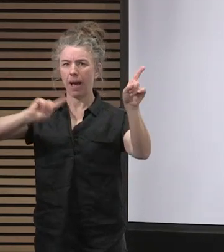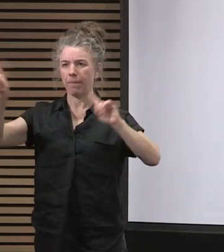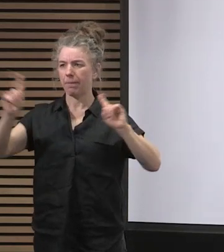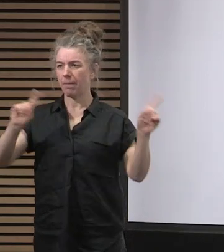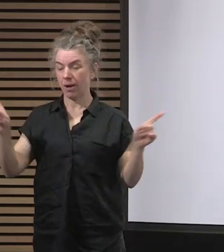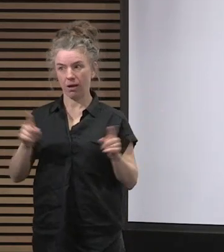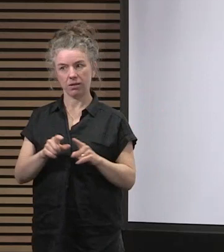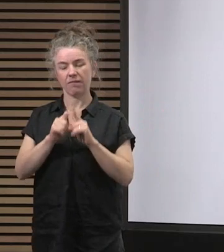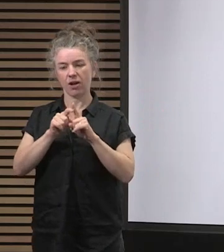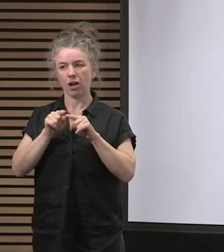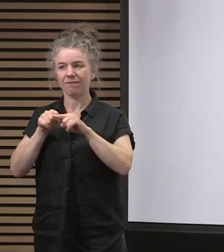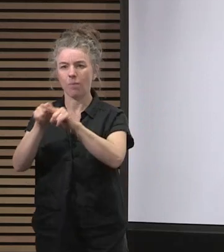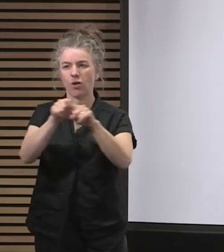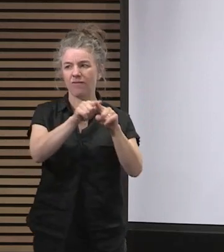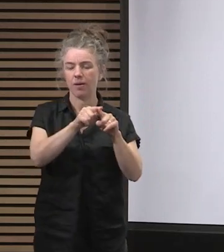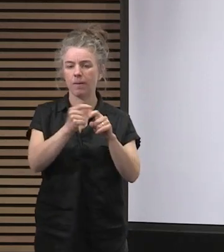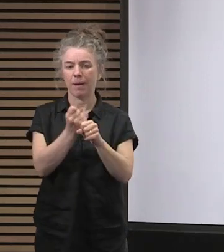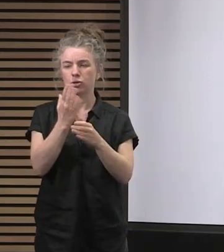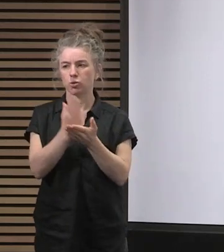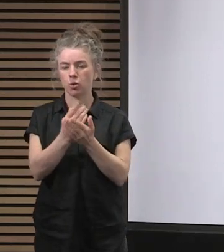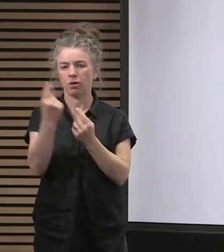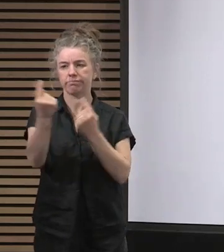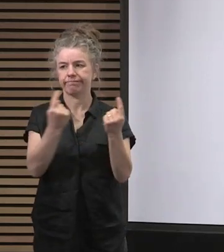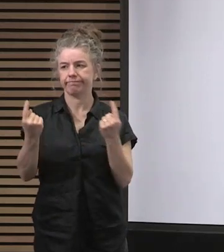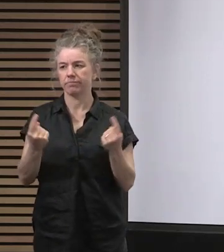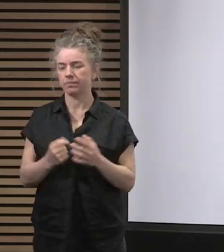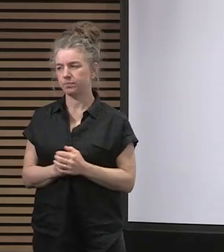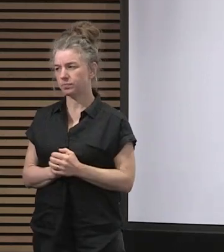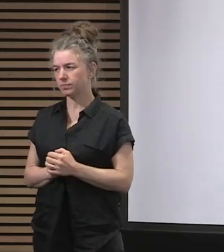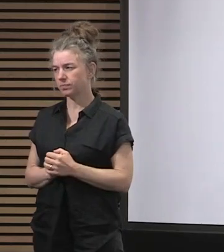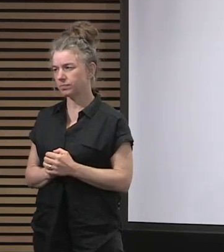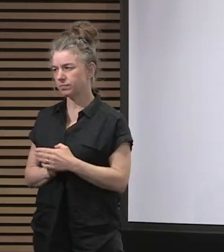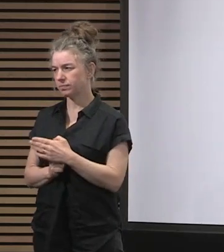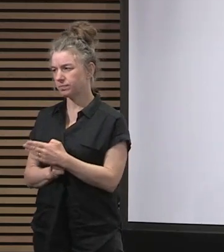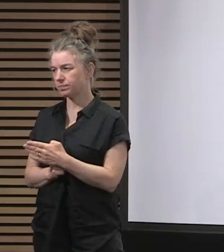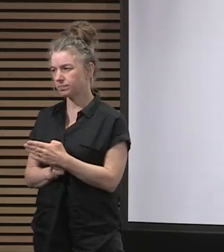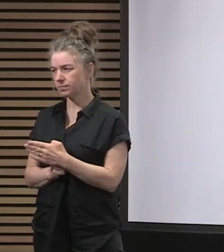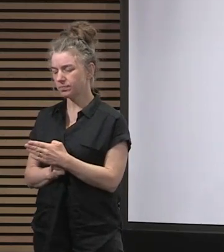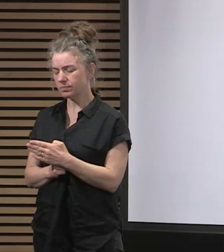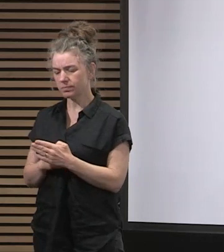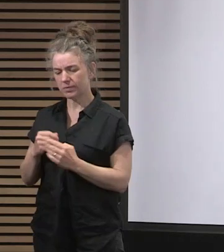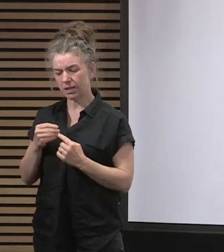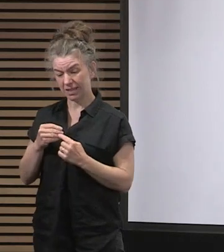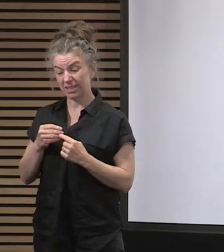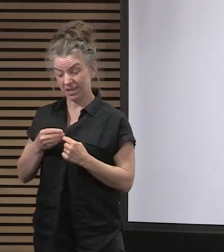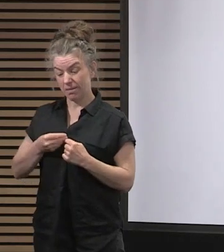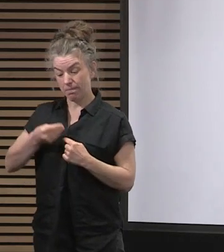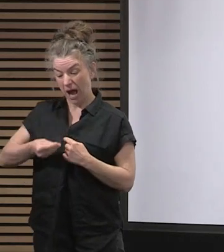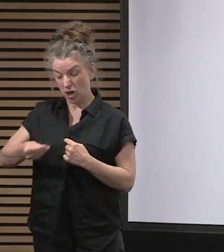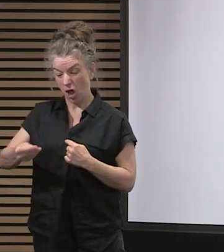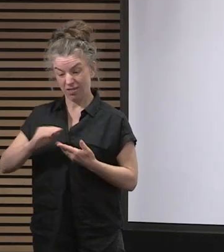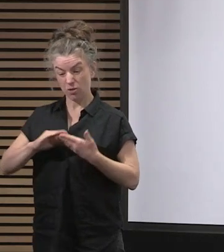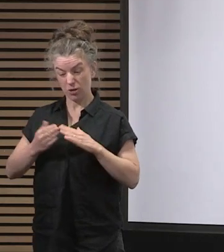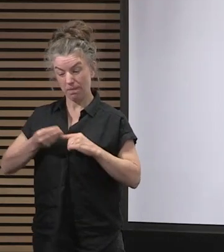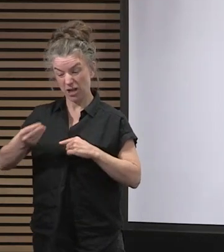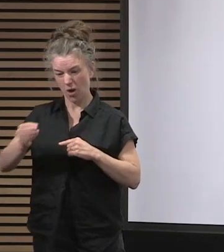and isolate people. We've had community transmission for more than a week now. Why are we only looking at revising this case definition today? So